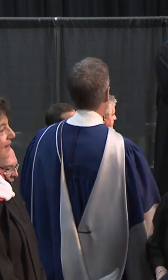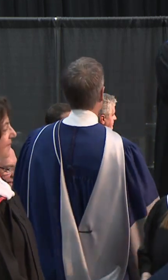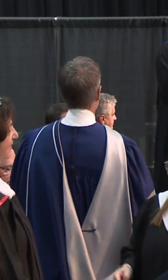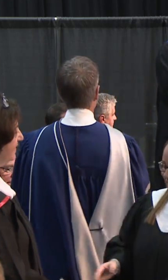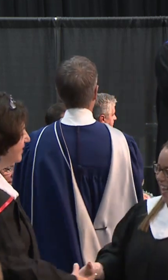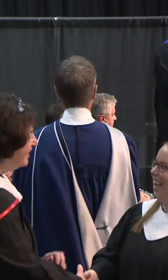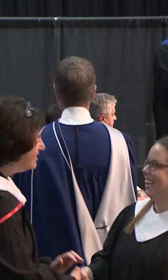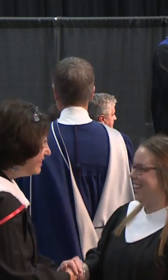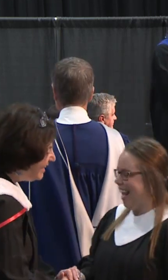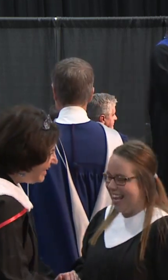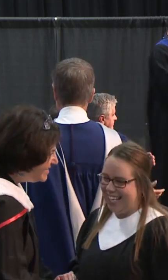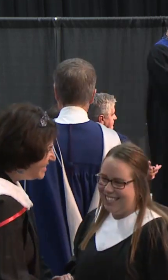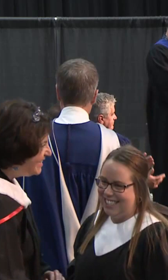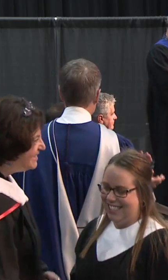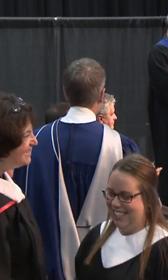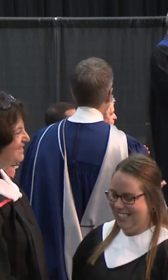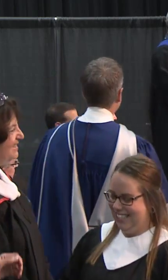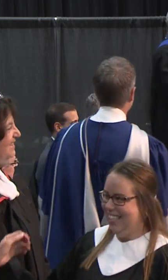Alicia Jubis.